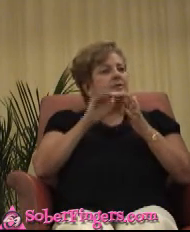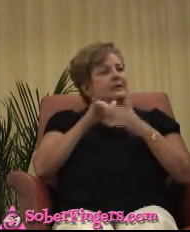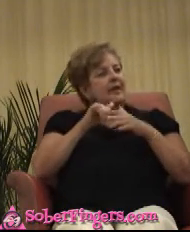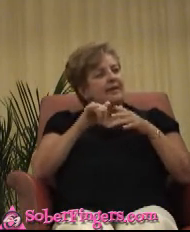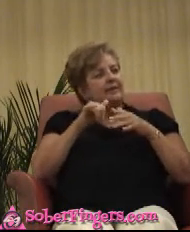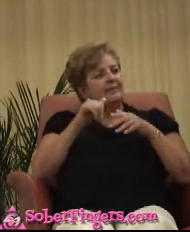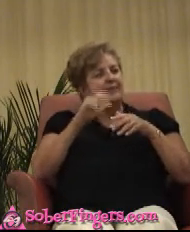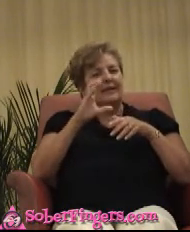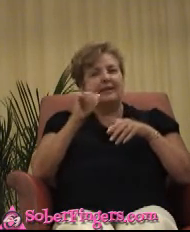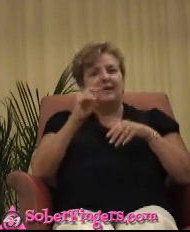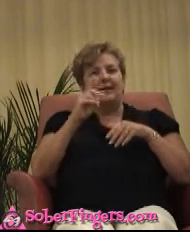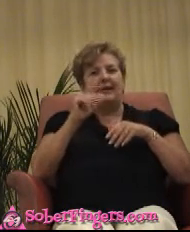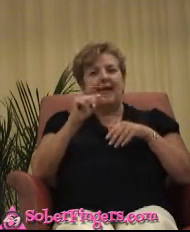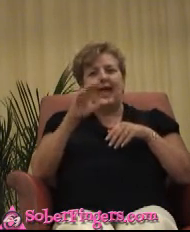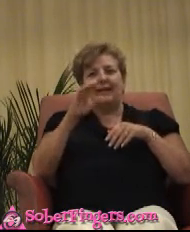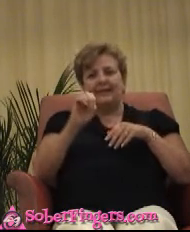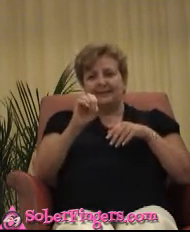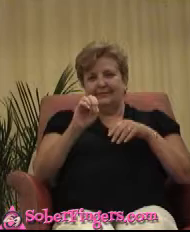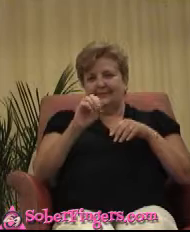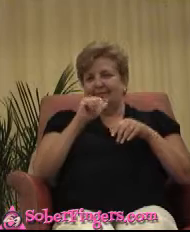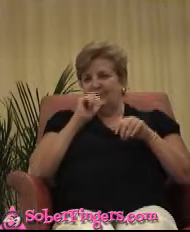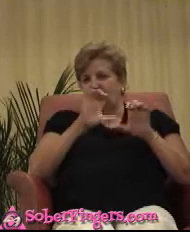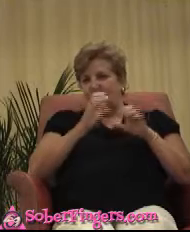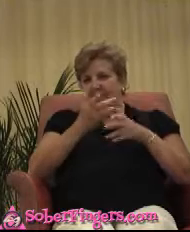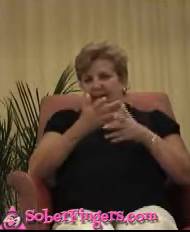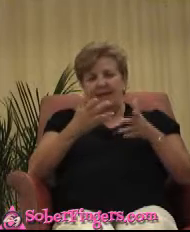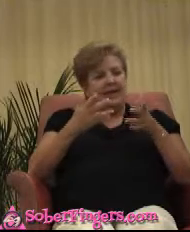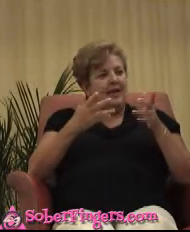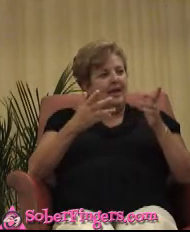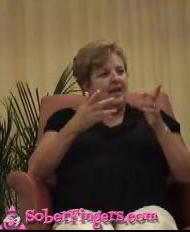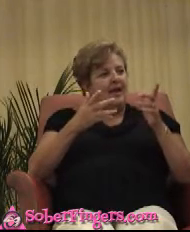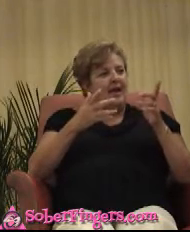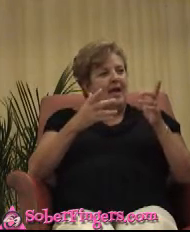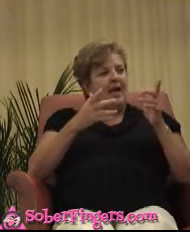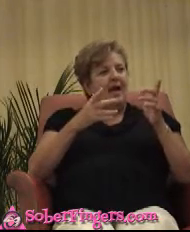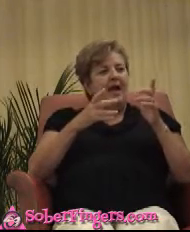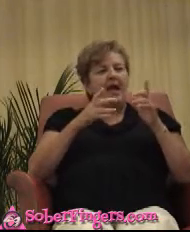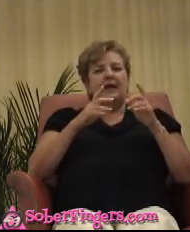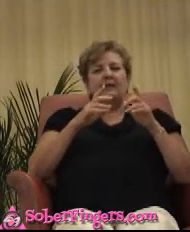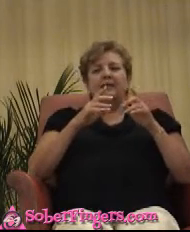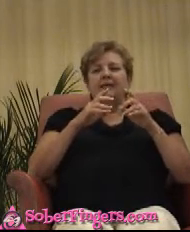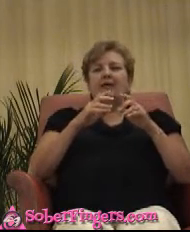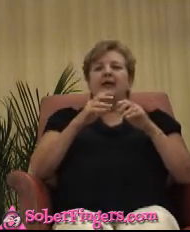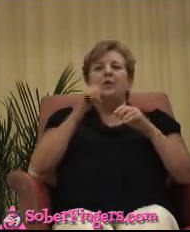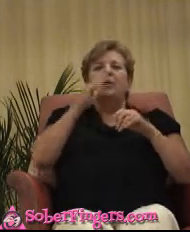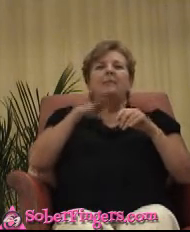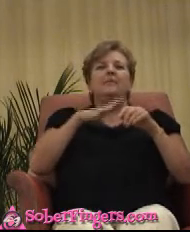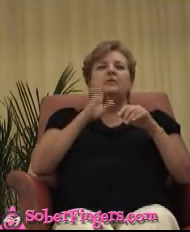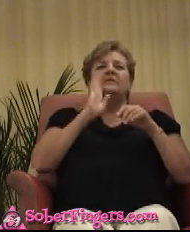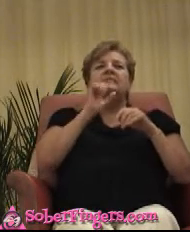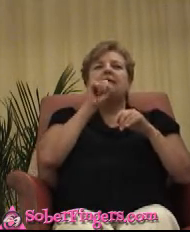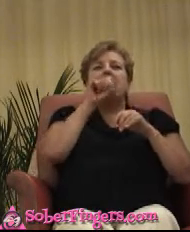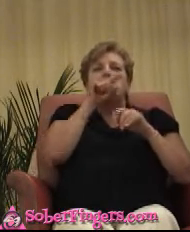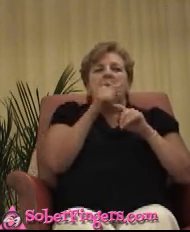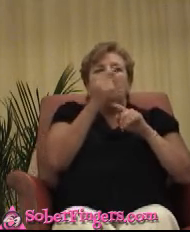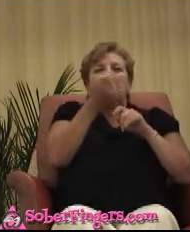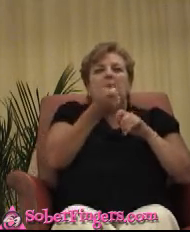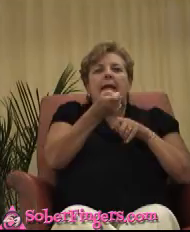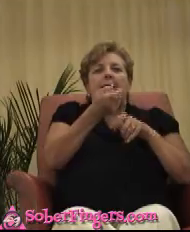usually they throw out little tidbits of information, and I'm doing the detective puzzling work. Like, you know, it was the